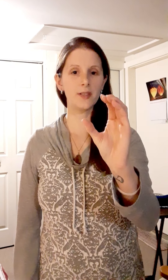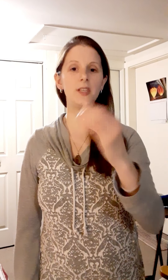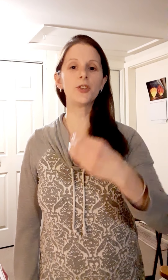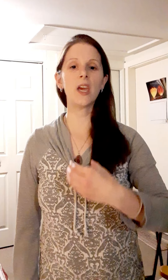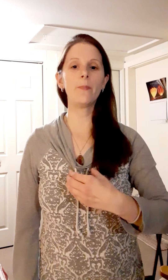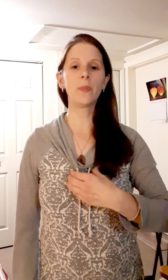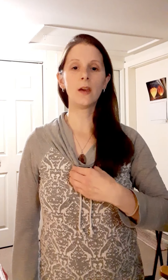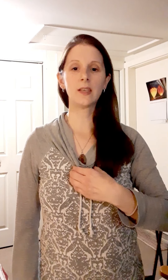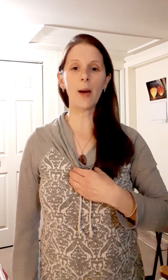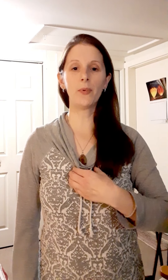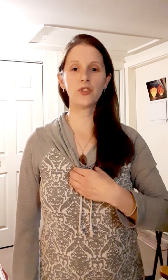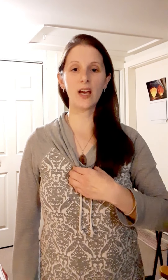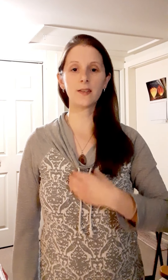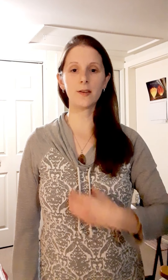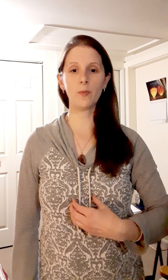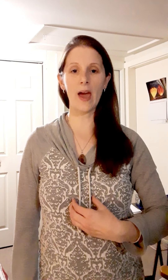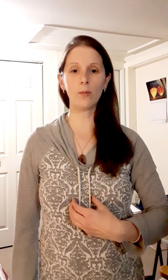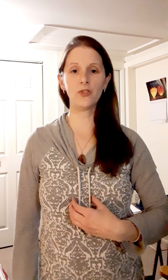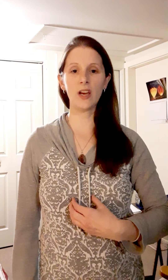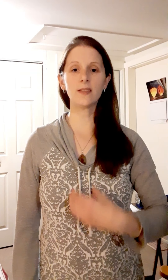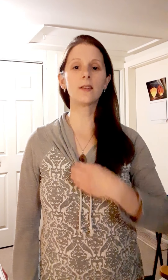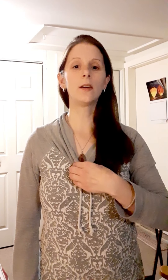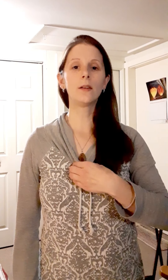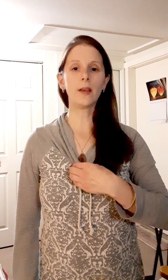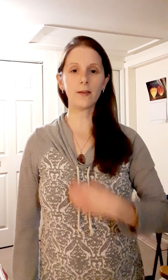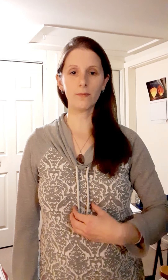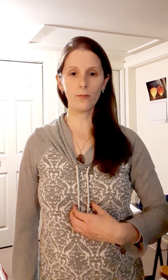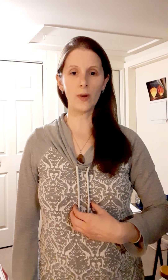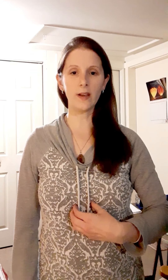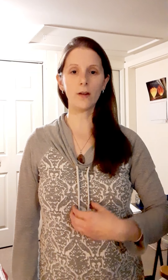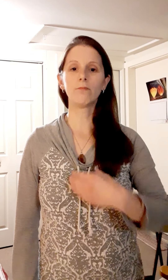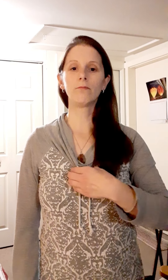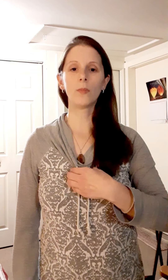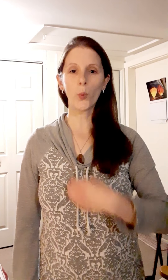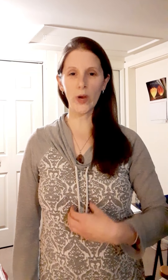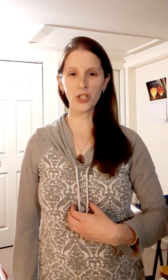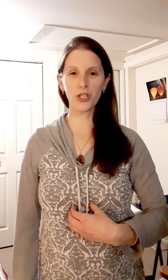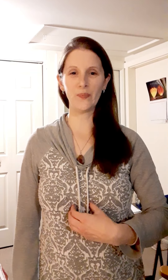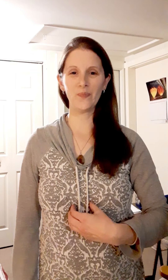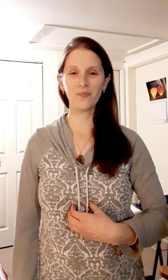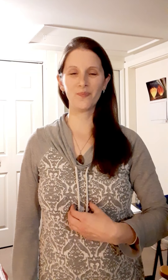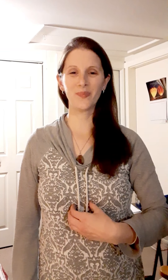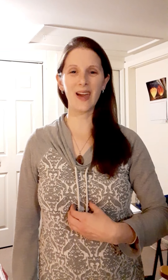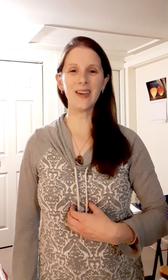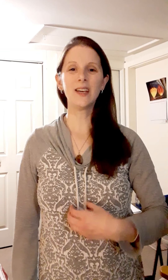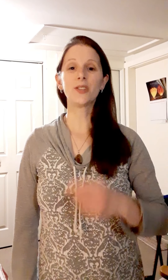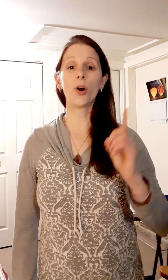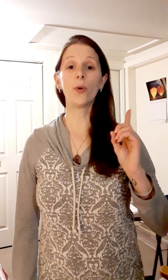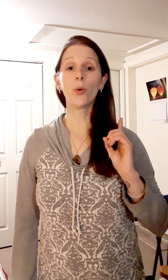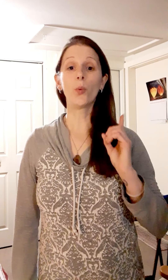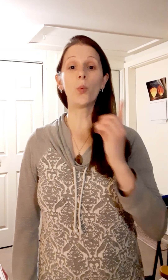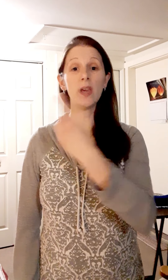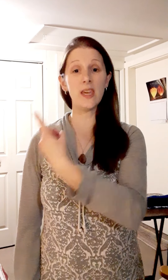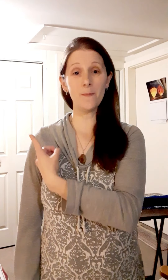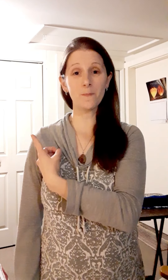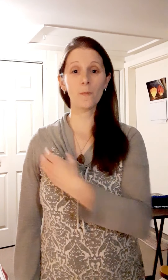C shape, top of chest to bottom of chest, like right there. Wish. Okay, so we,